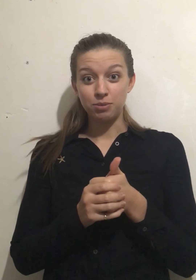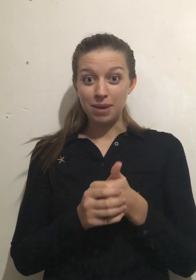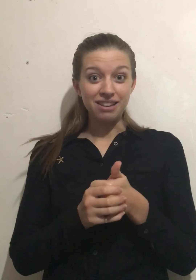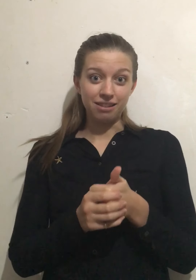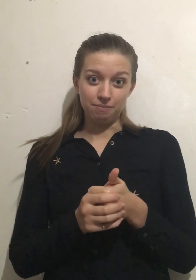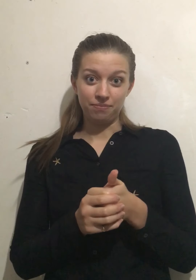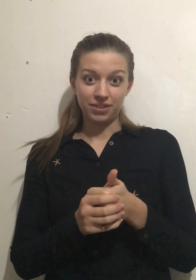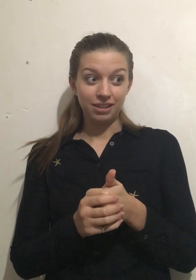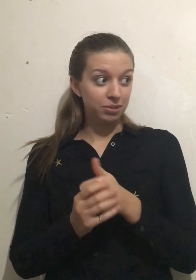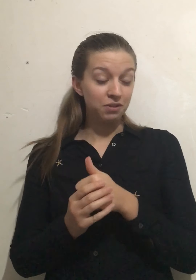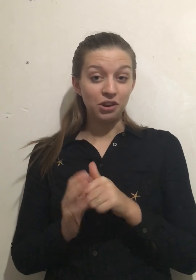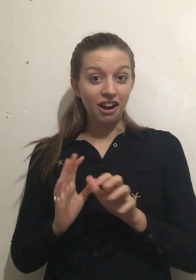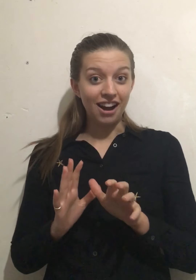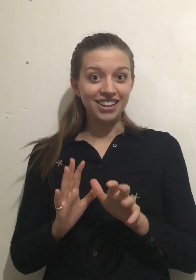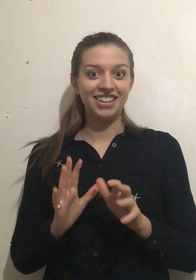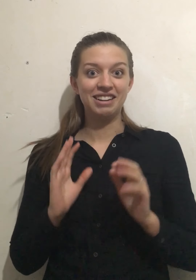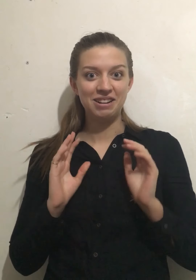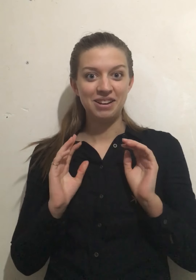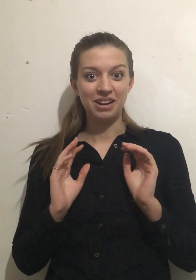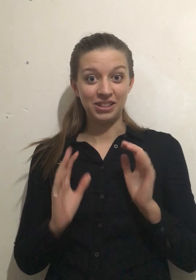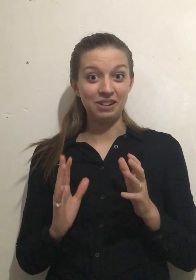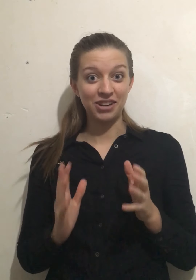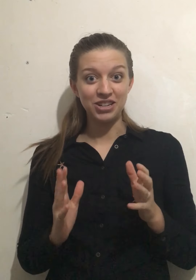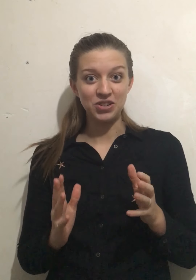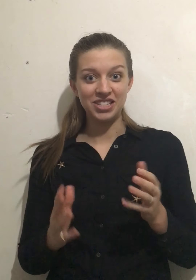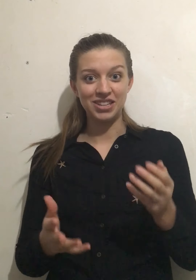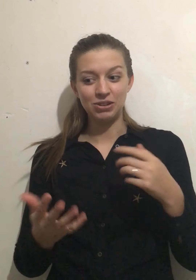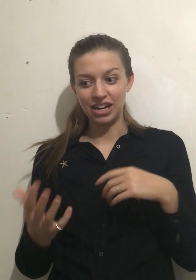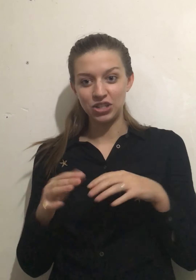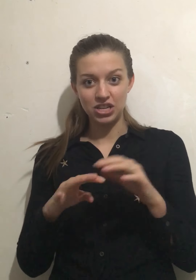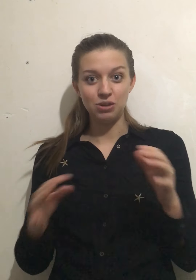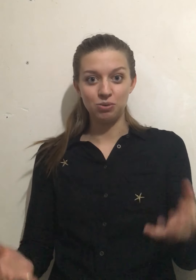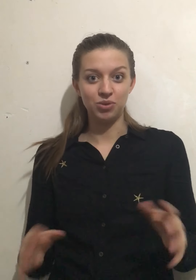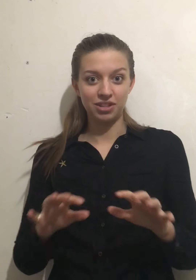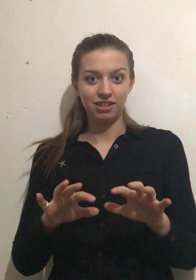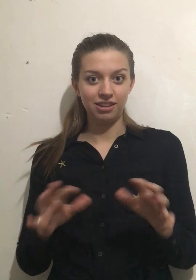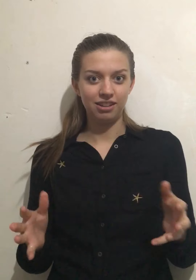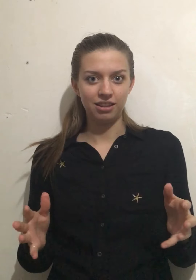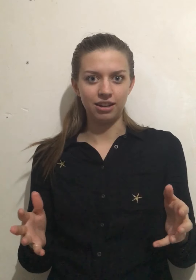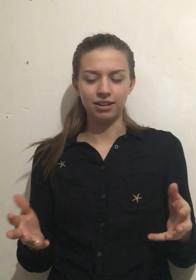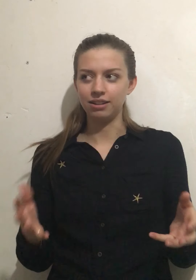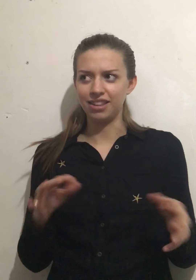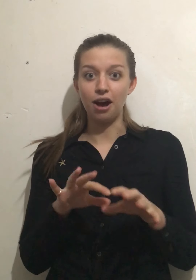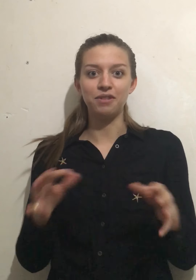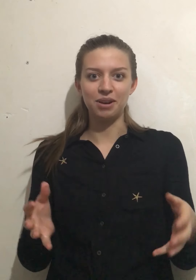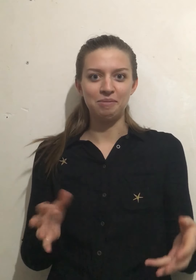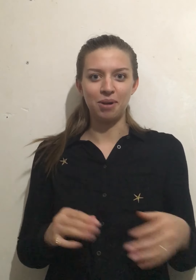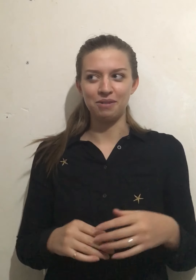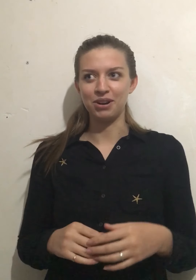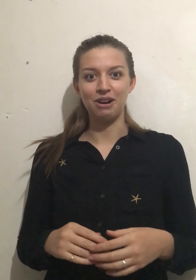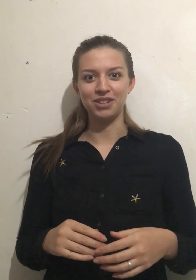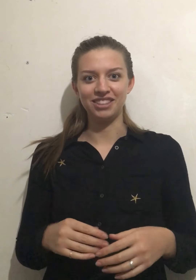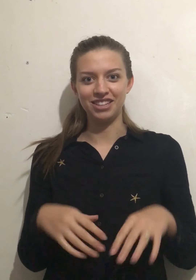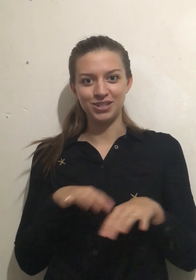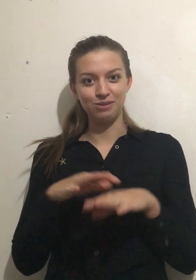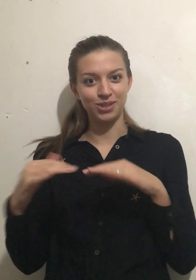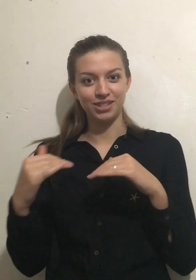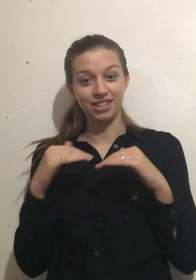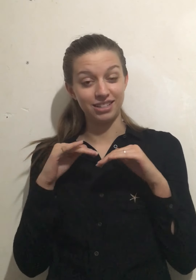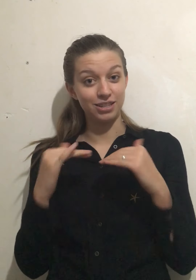bake them. Believe it or not, a lot of countries don't actually use the oven part of their oven. They just use the